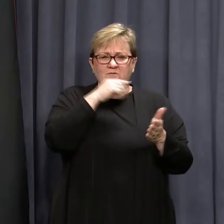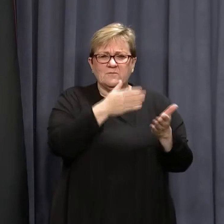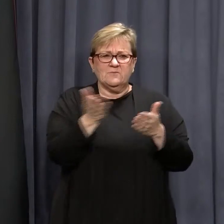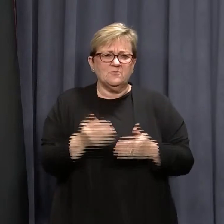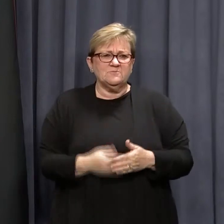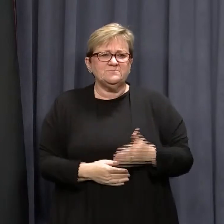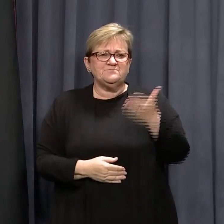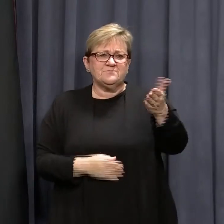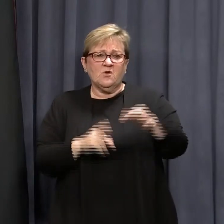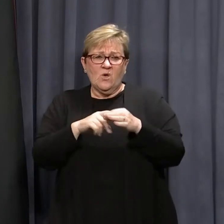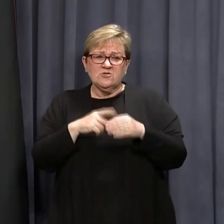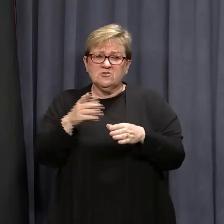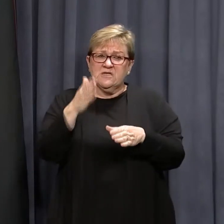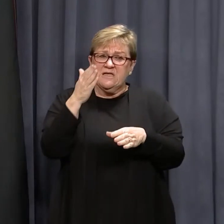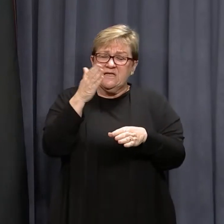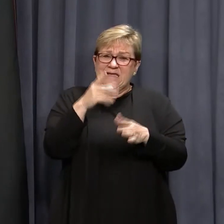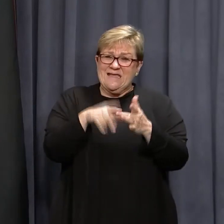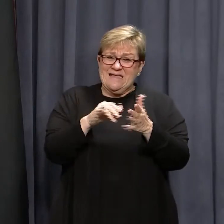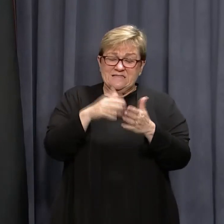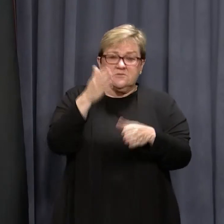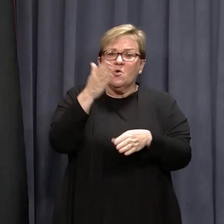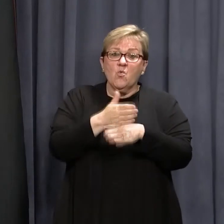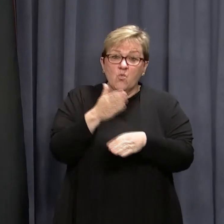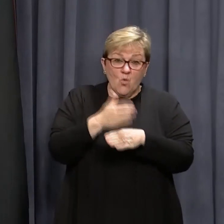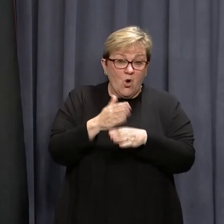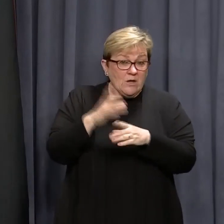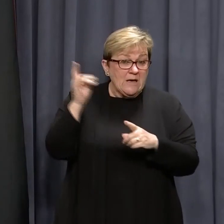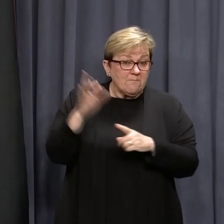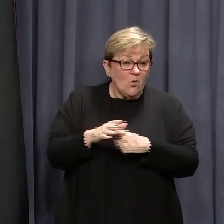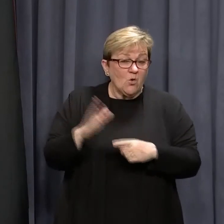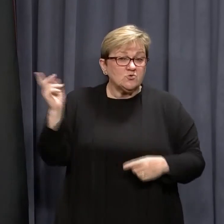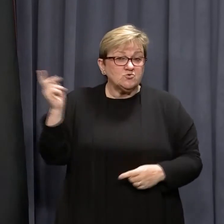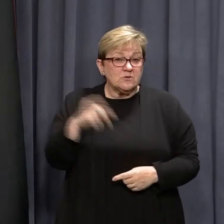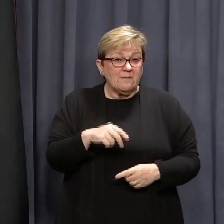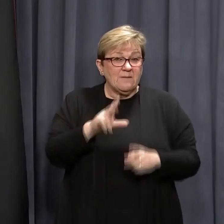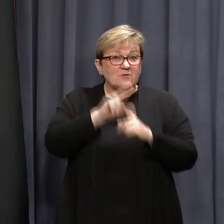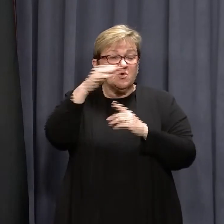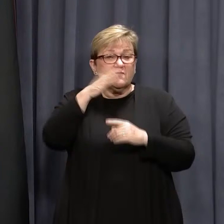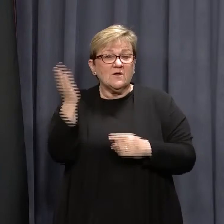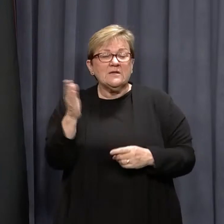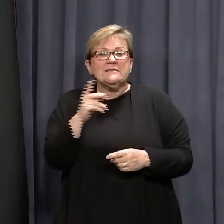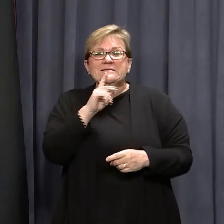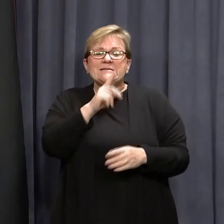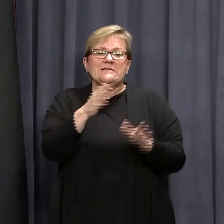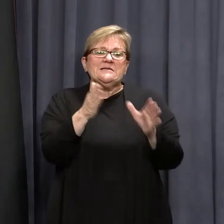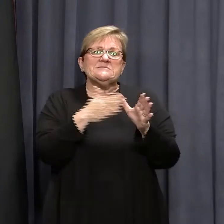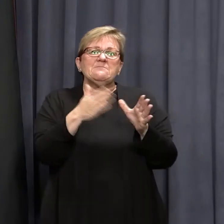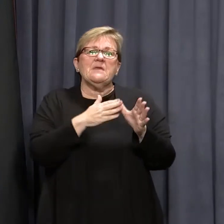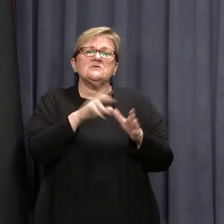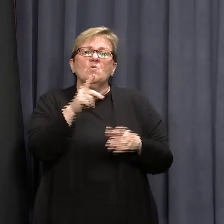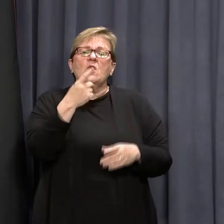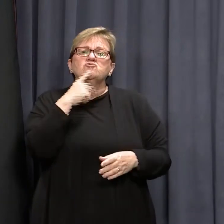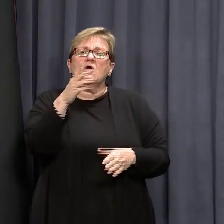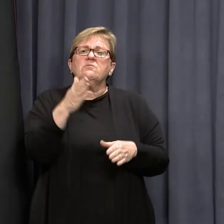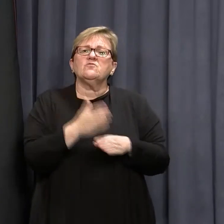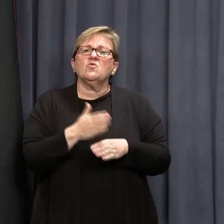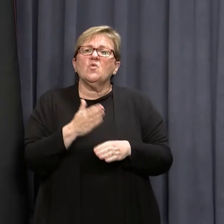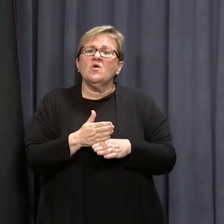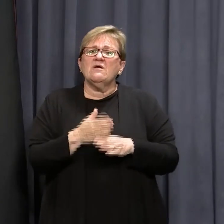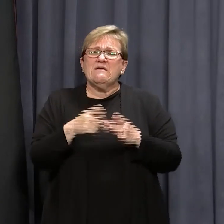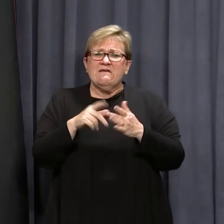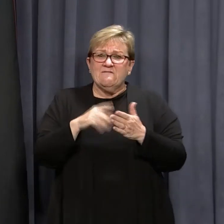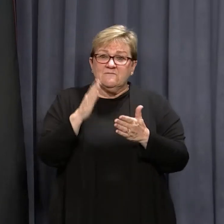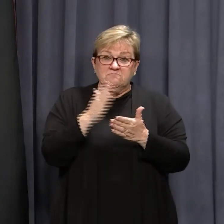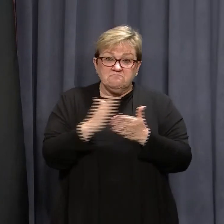work considered valid to come past midnight? Depending on the nature of it and whether it's